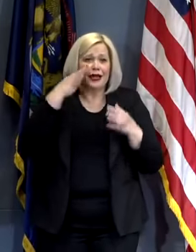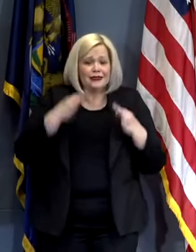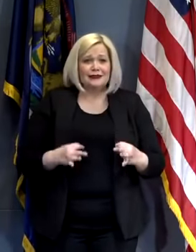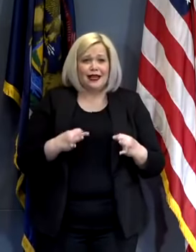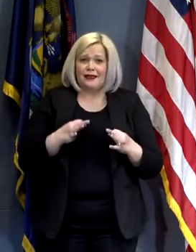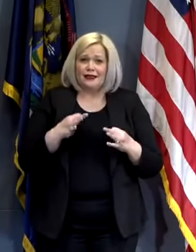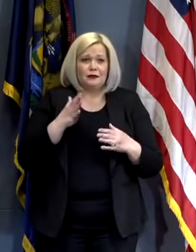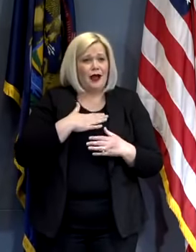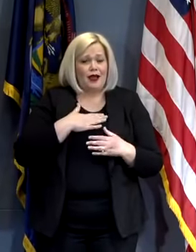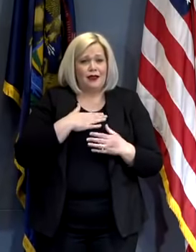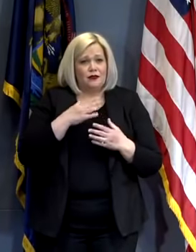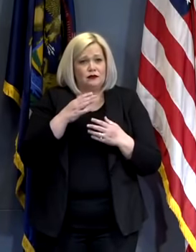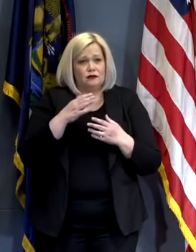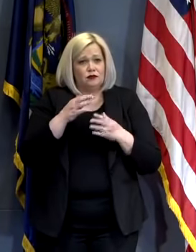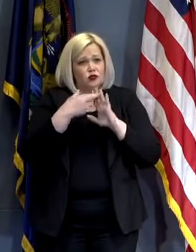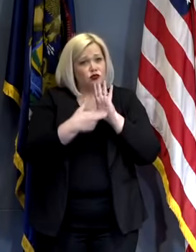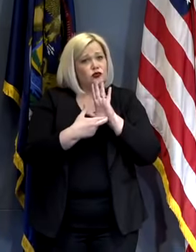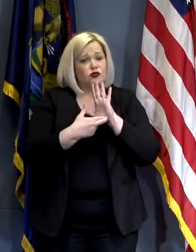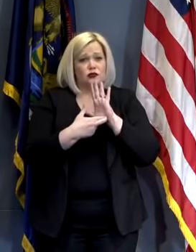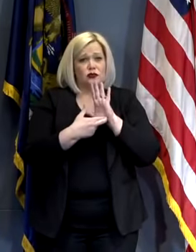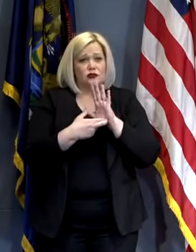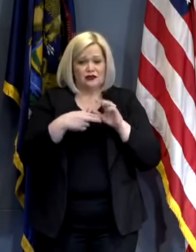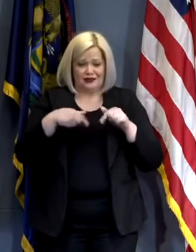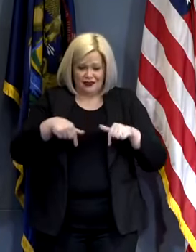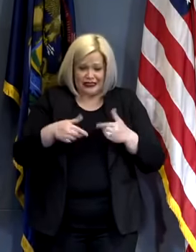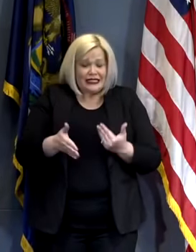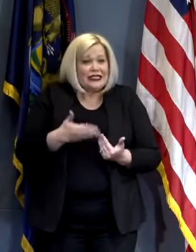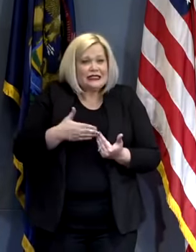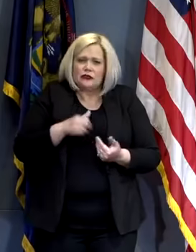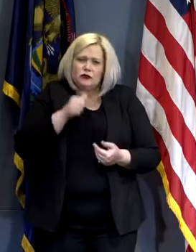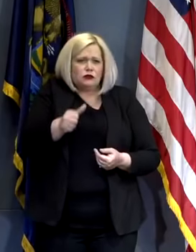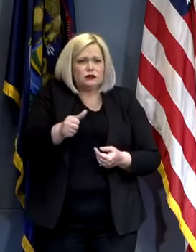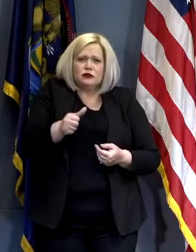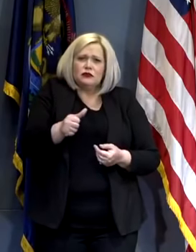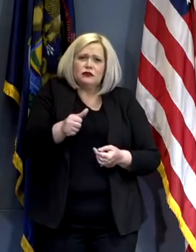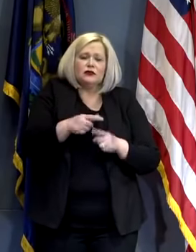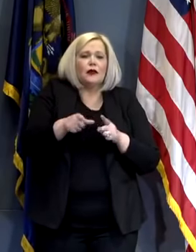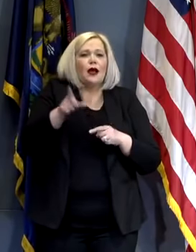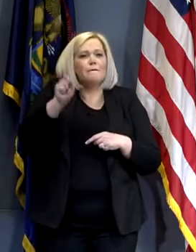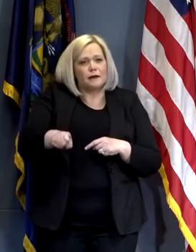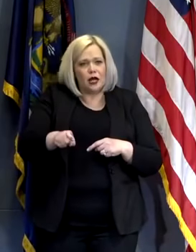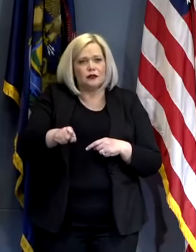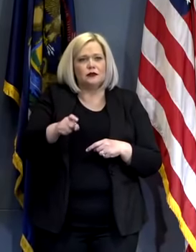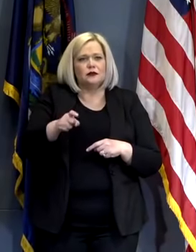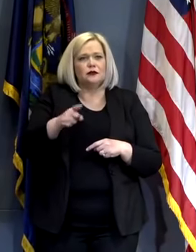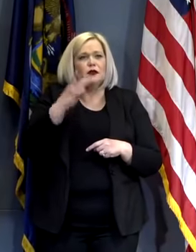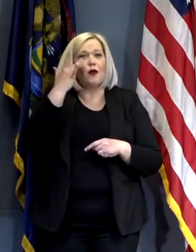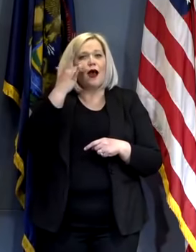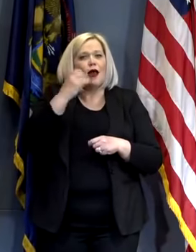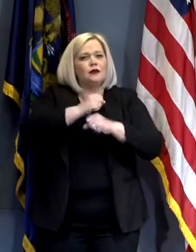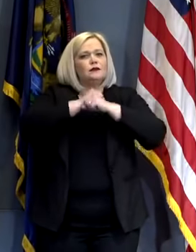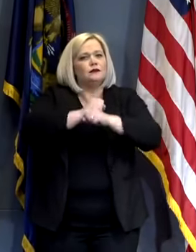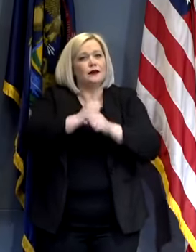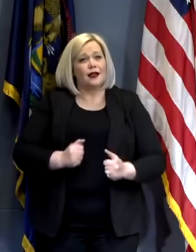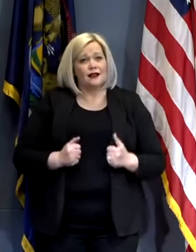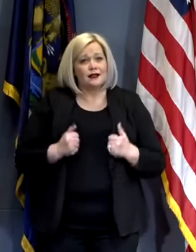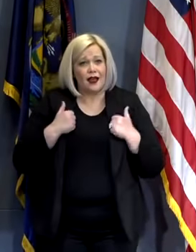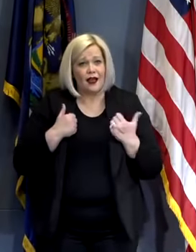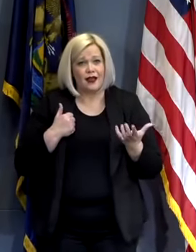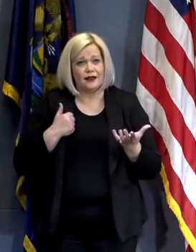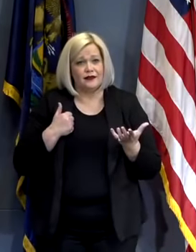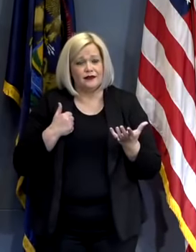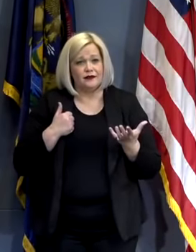is easy, but it's absolutely essential to save lives. And I think it's